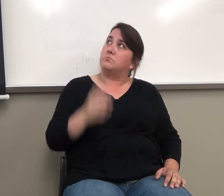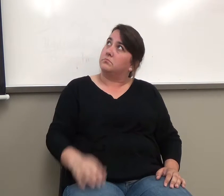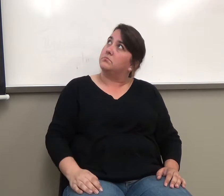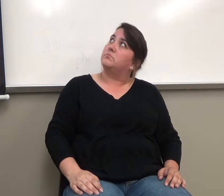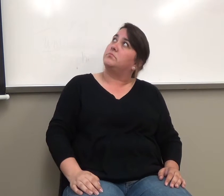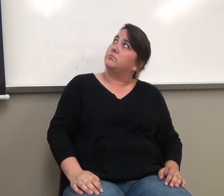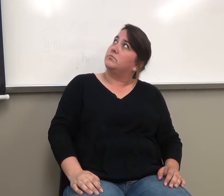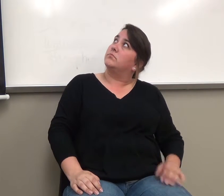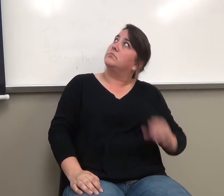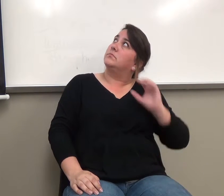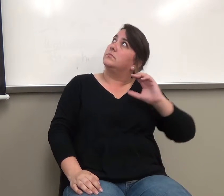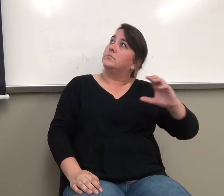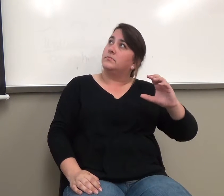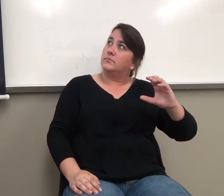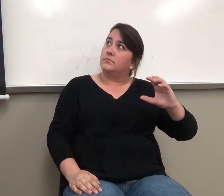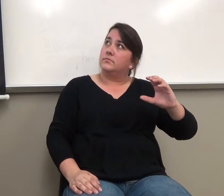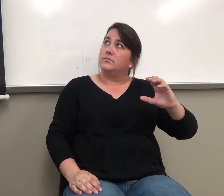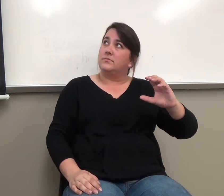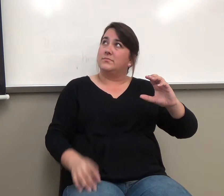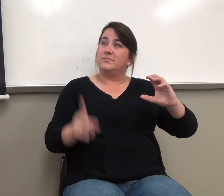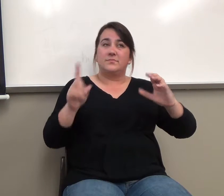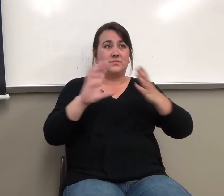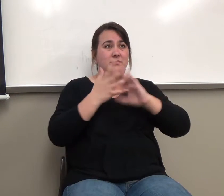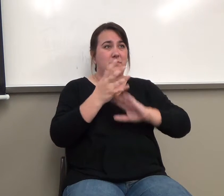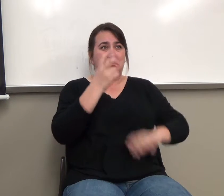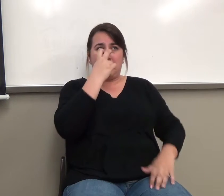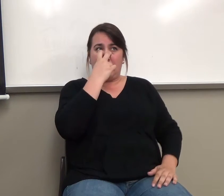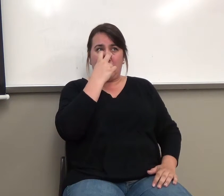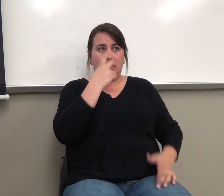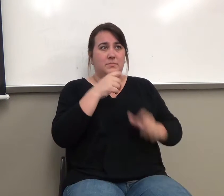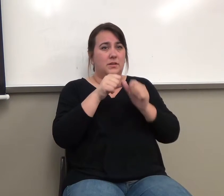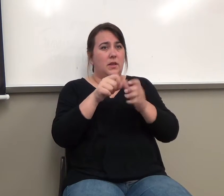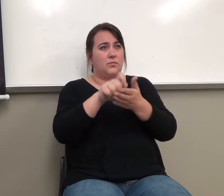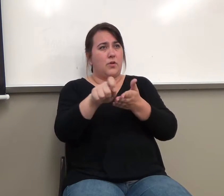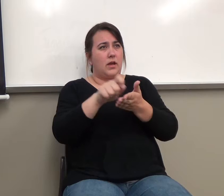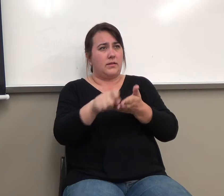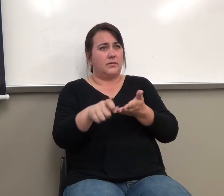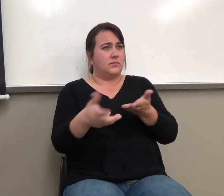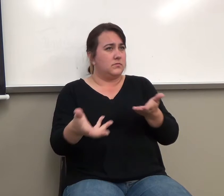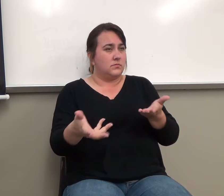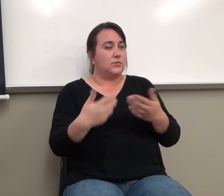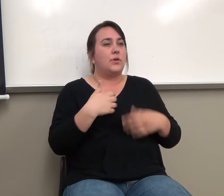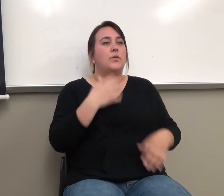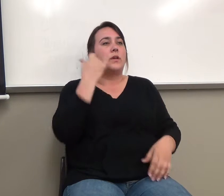Yeah. And 3, so if you're writing this as a thesis statement, it's going to say 3 examples are Schiller,